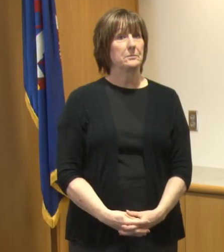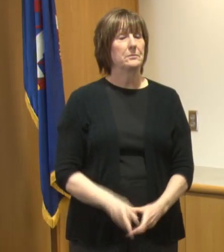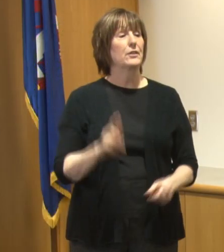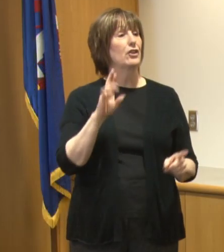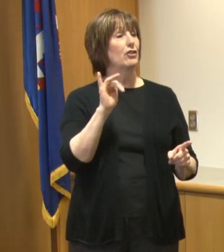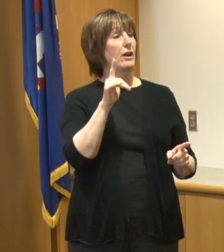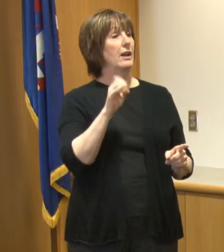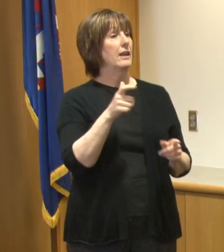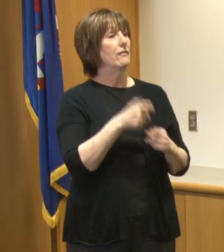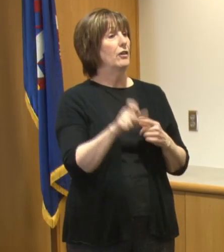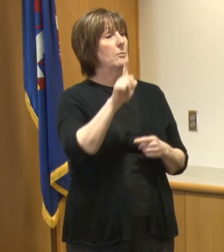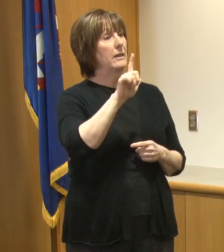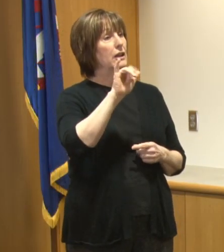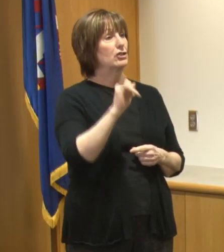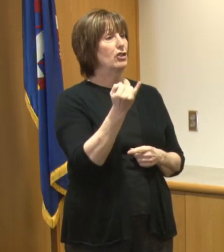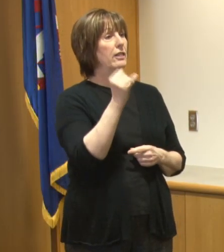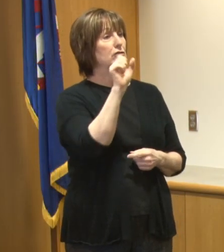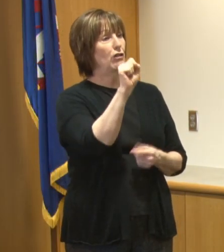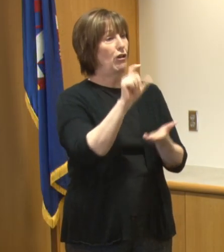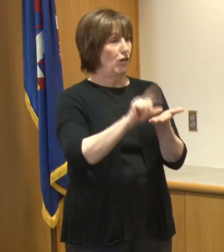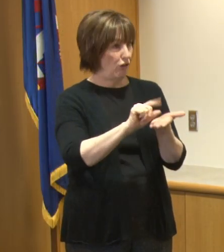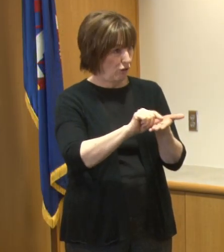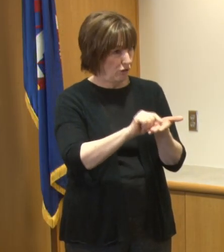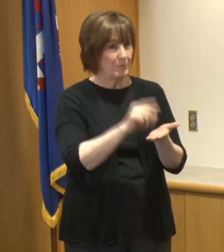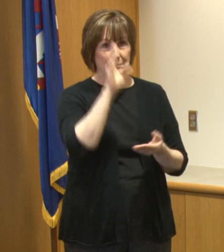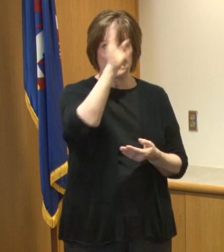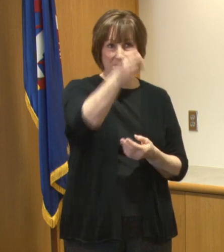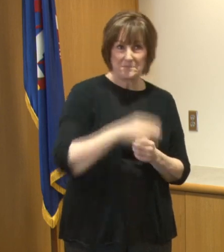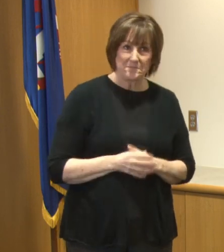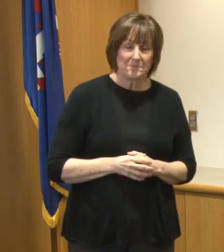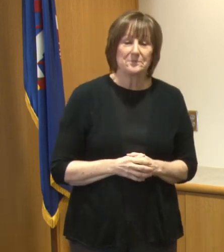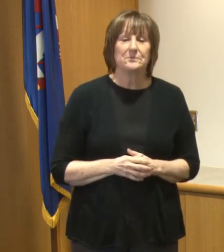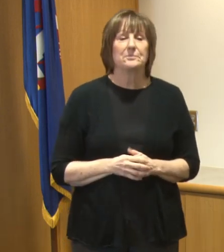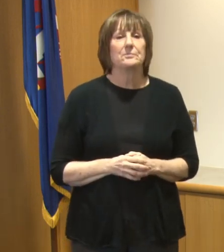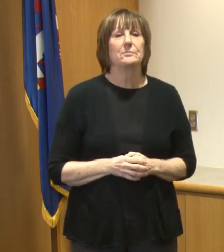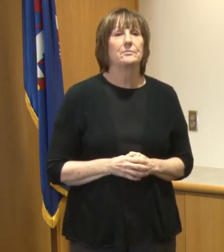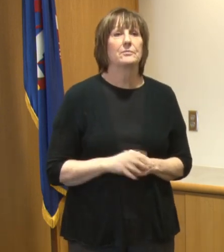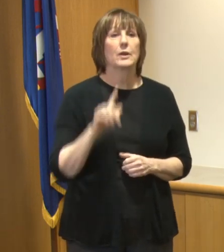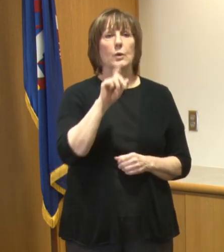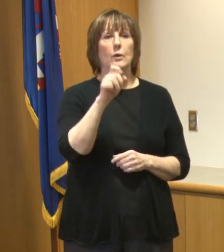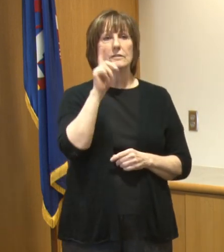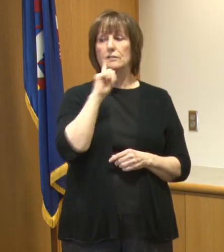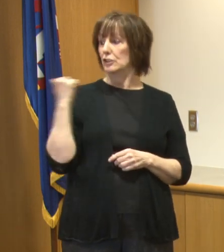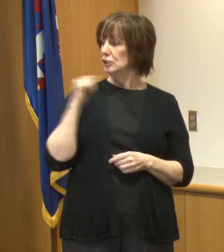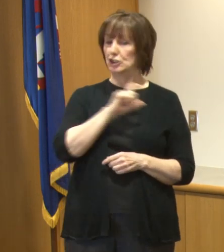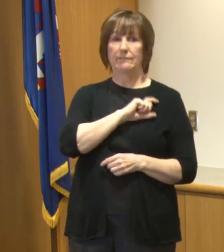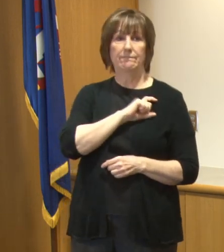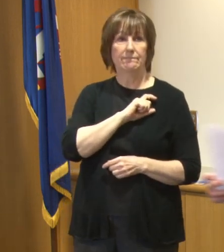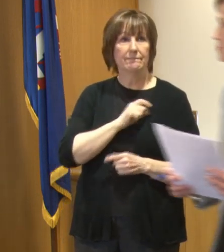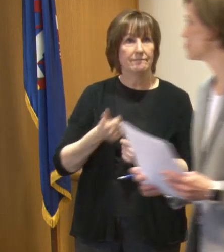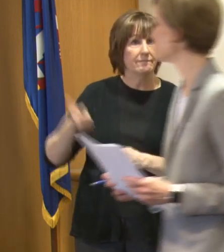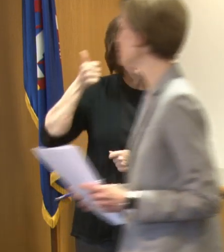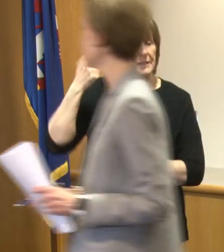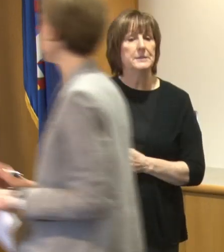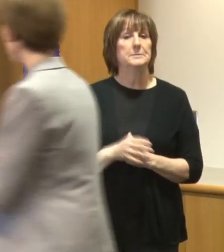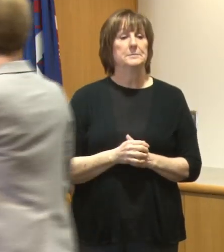Riley Johnson from there. I'll start here. Hi, Riley. Hi. Question for the chief on